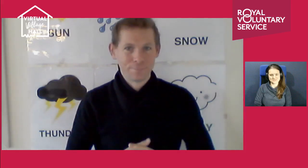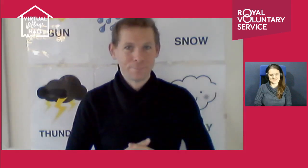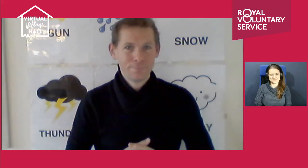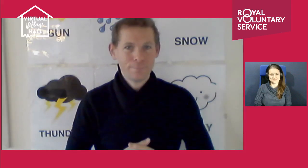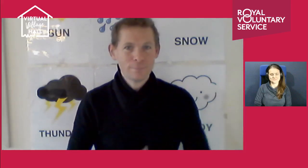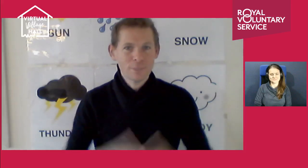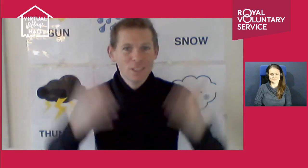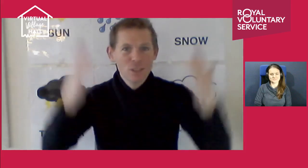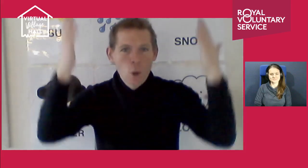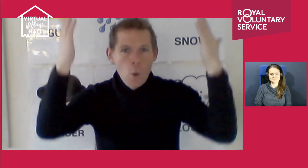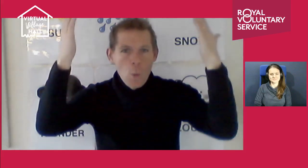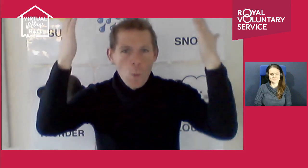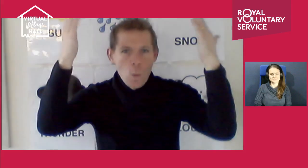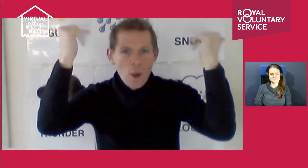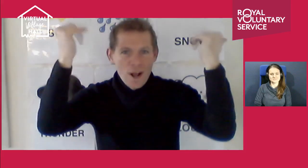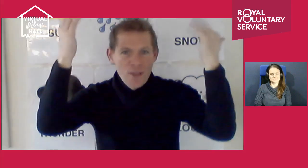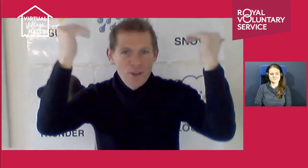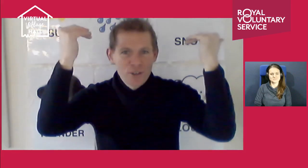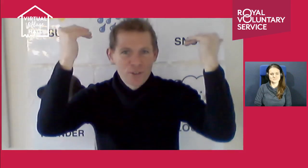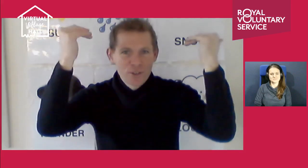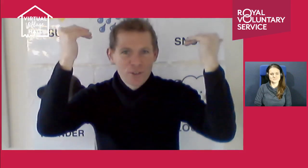Ready?